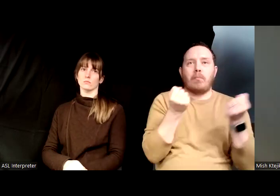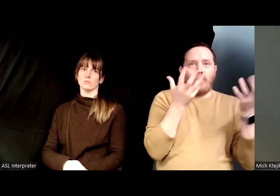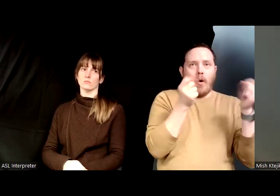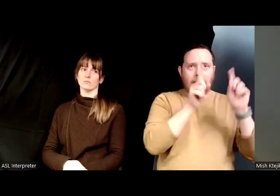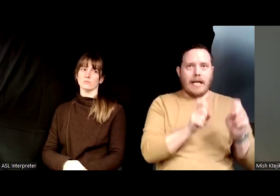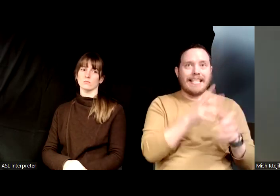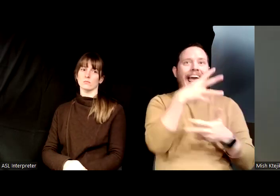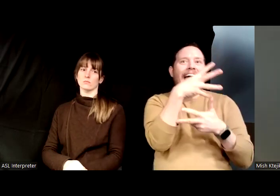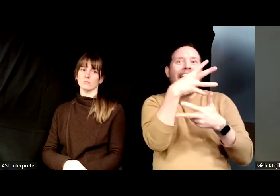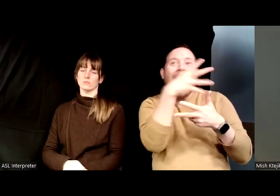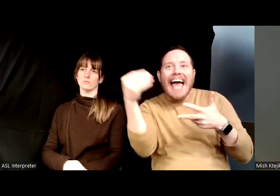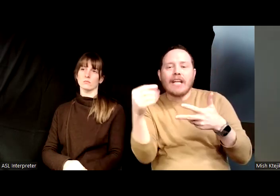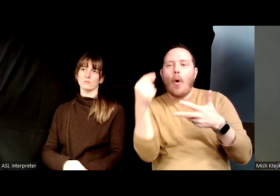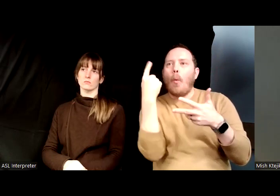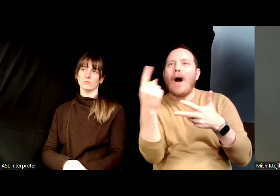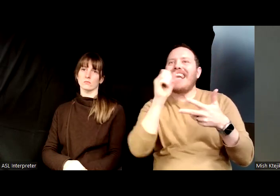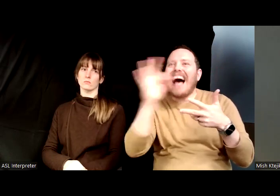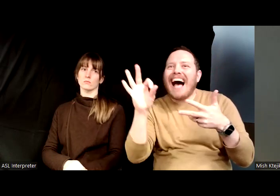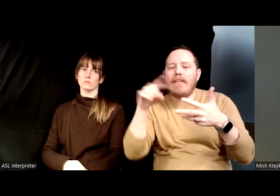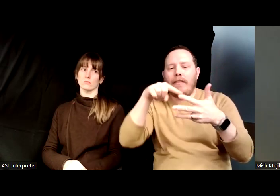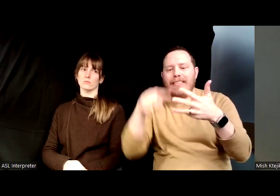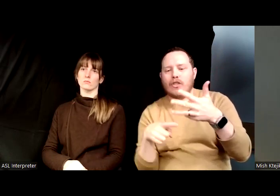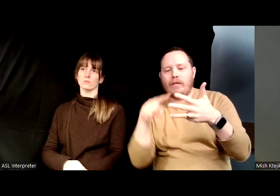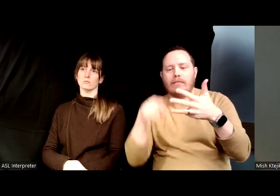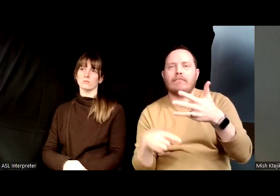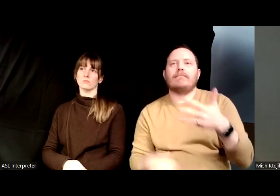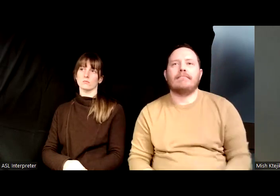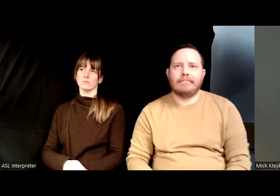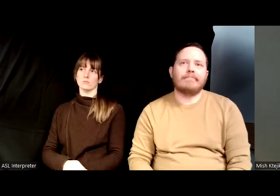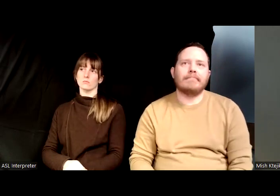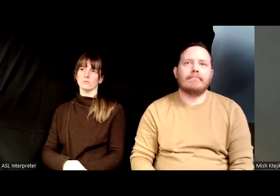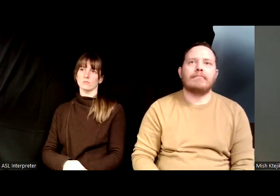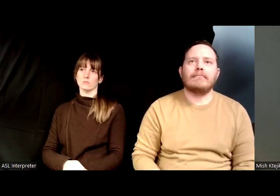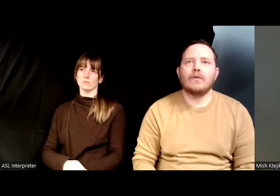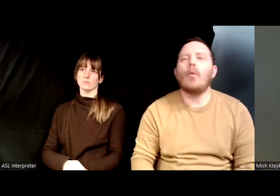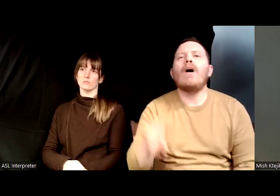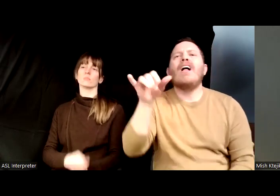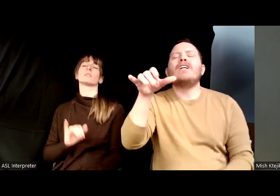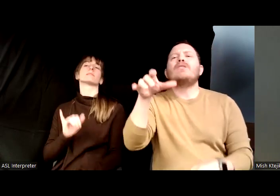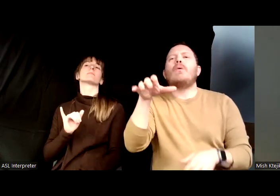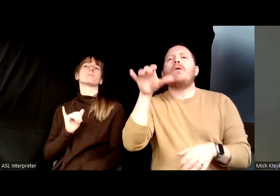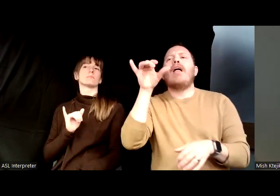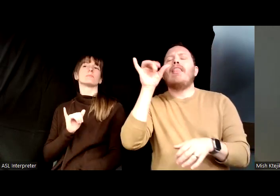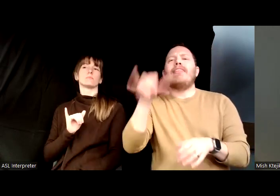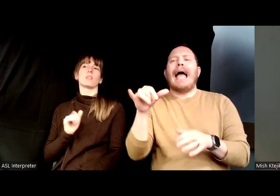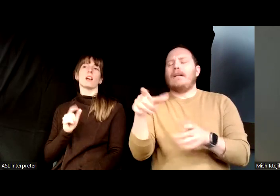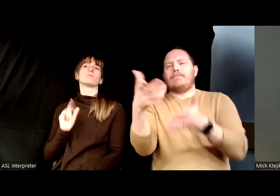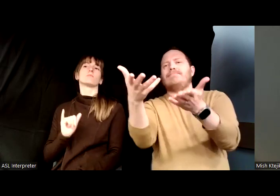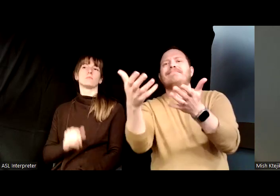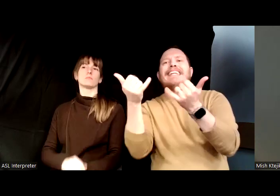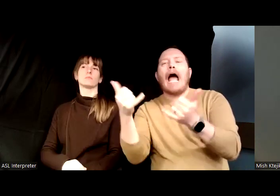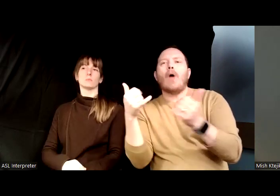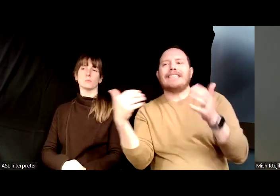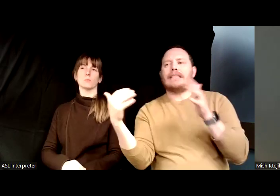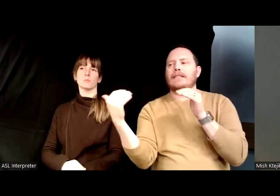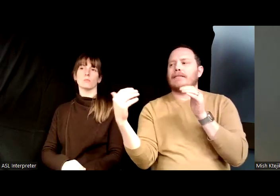the 3.5 performance test and one of these other requirements is required. That is already in law. Or